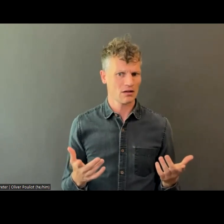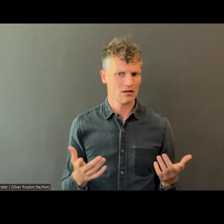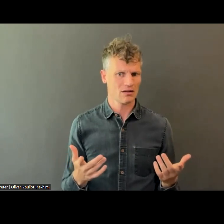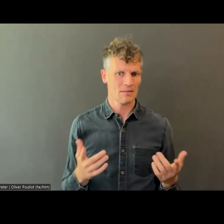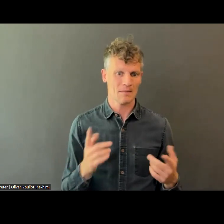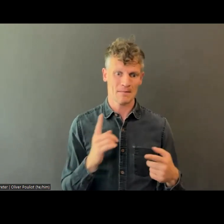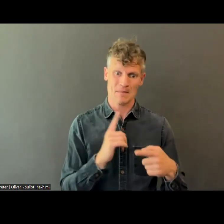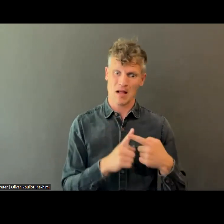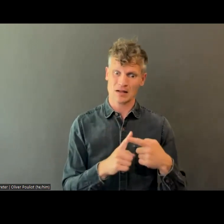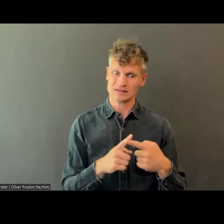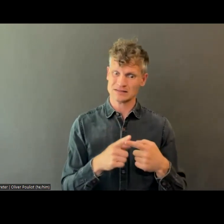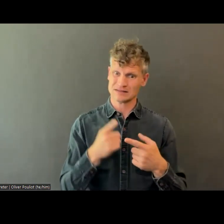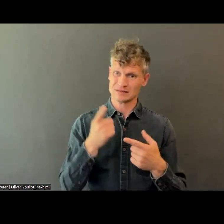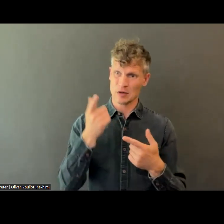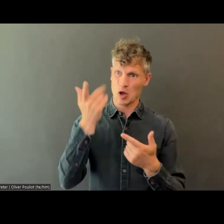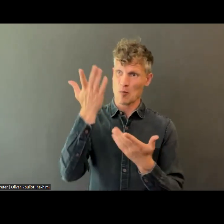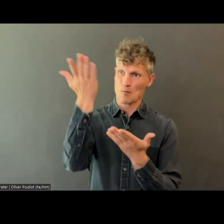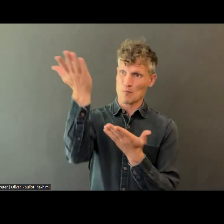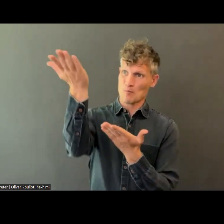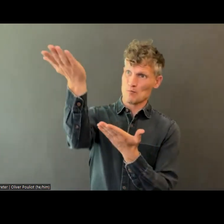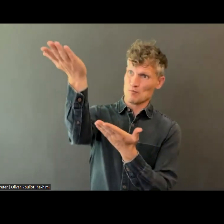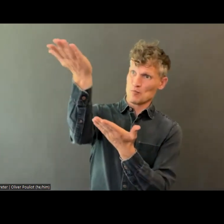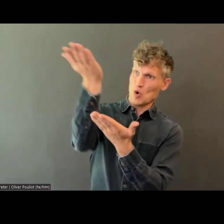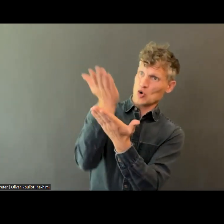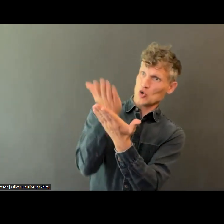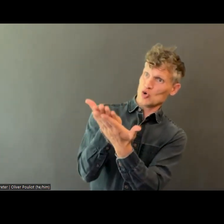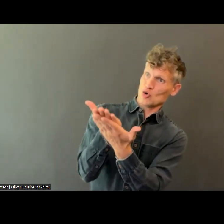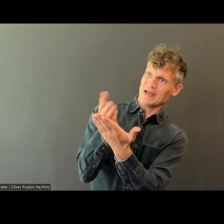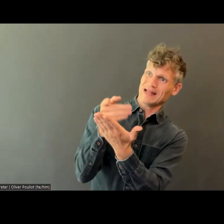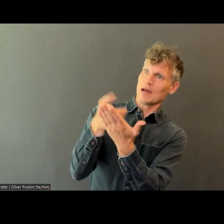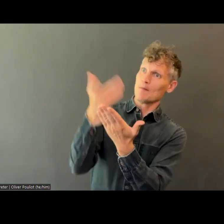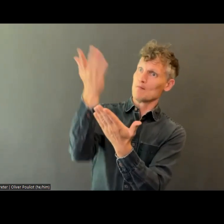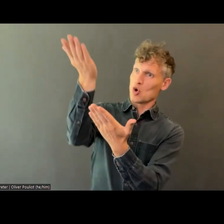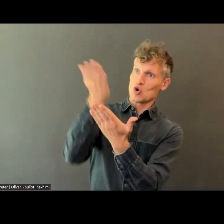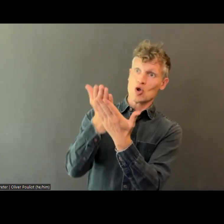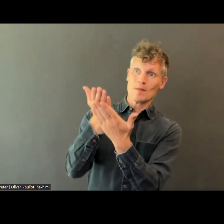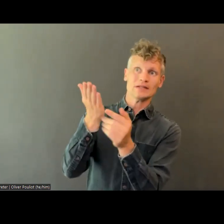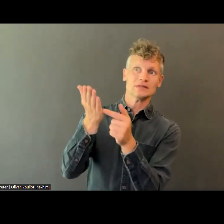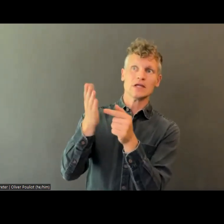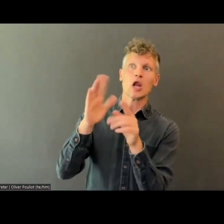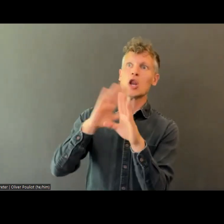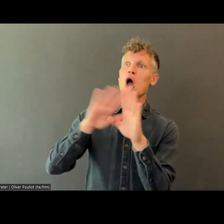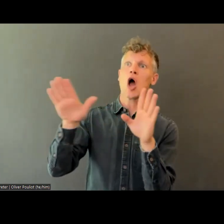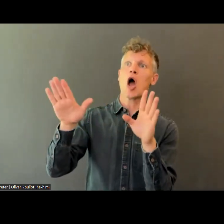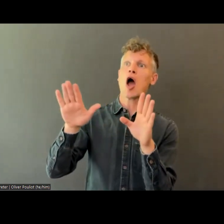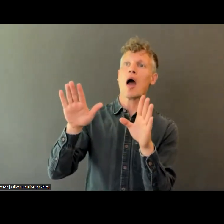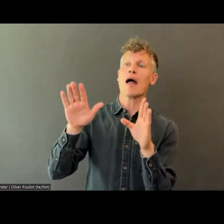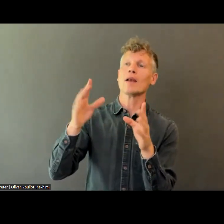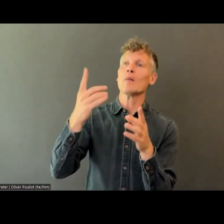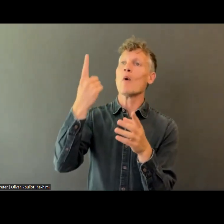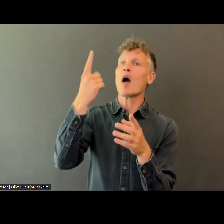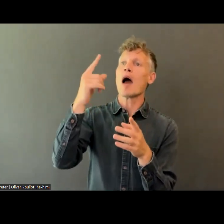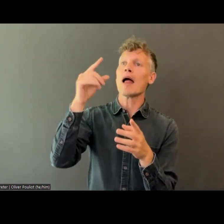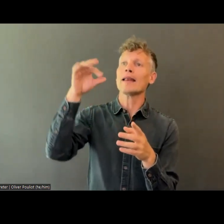Thanks, Susan. A real pleasure to be here and to talk to everybody on this particular panel